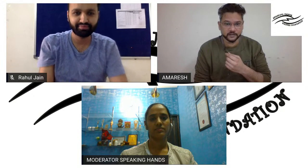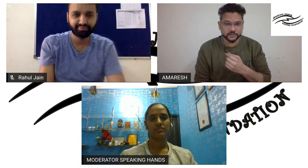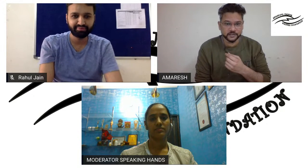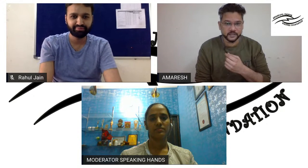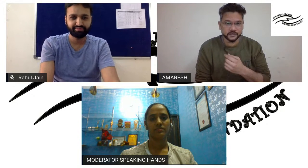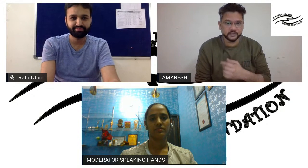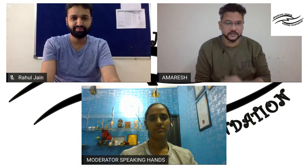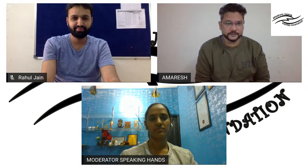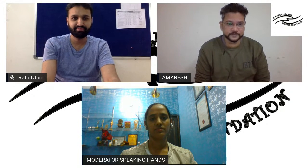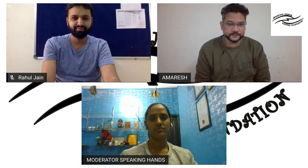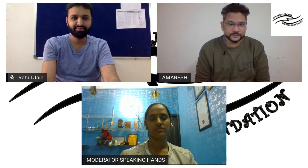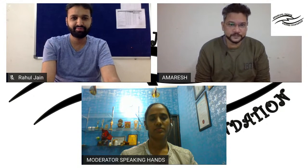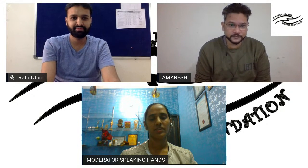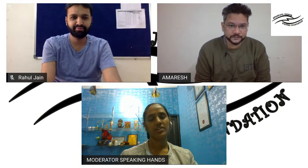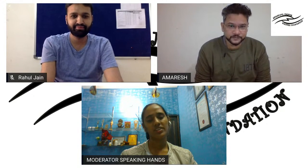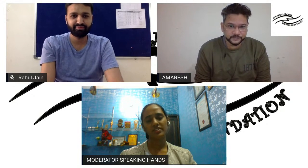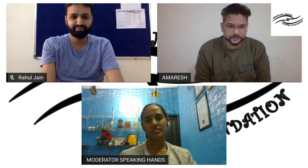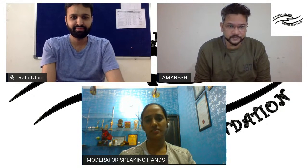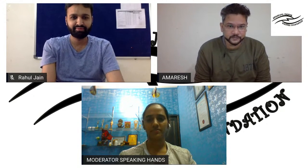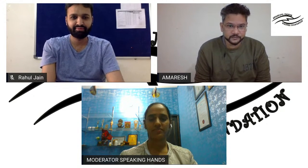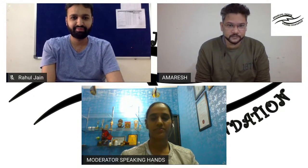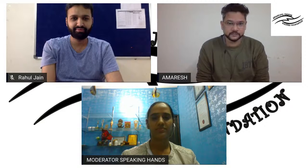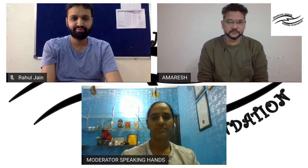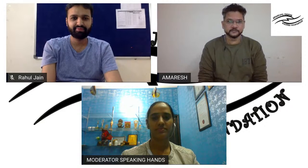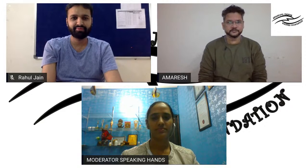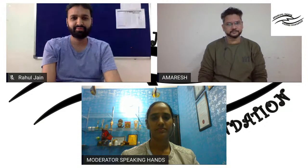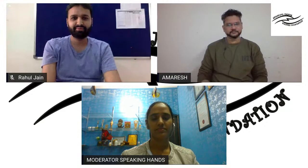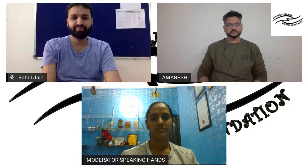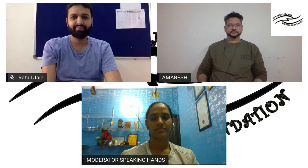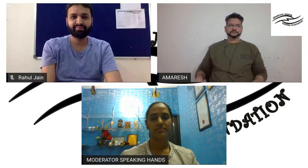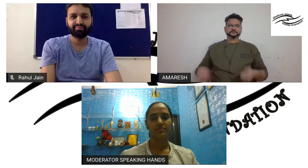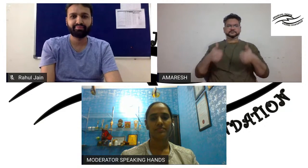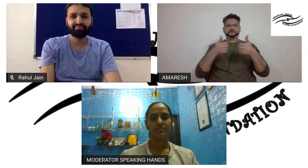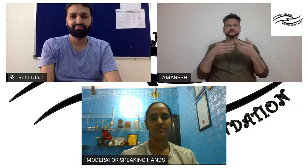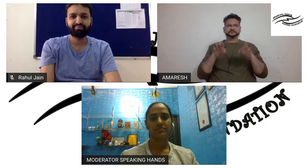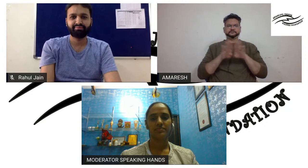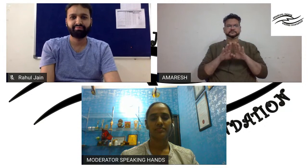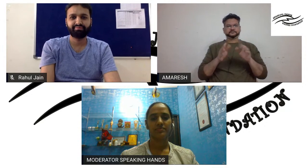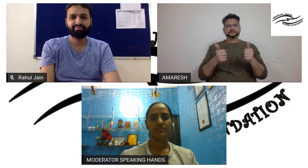if we can close the session. Yes, sir.